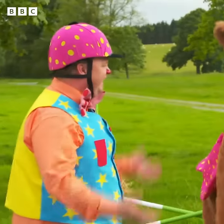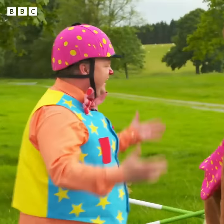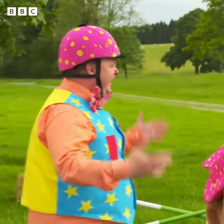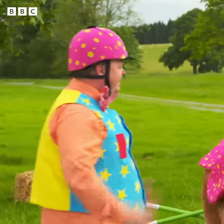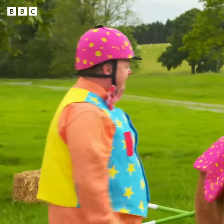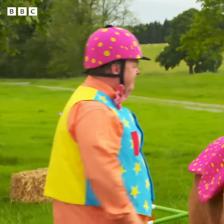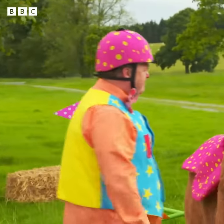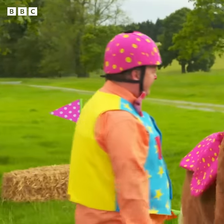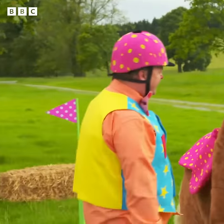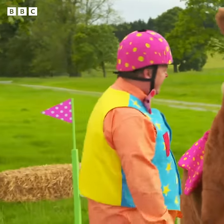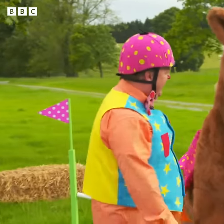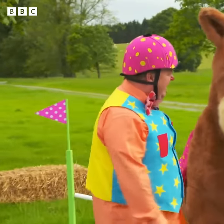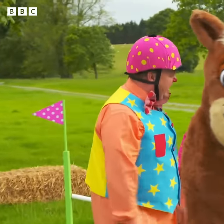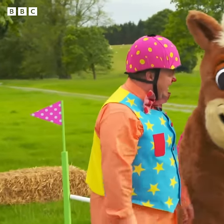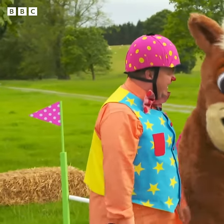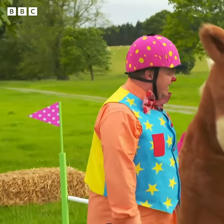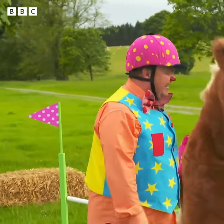What is it, Spotty?